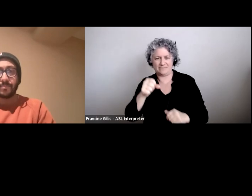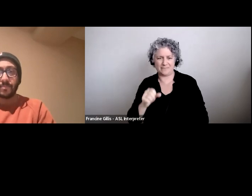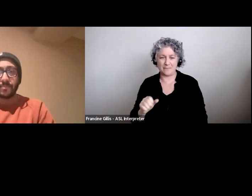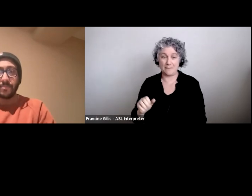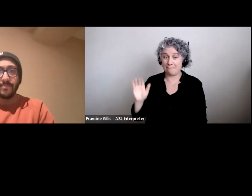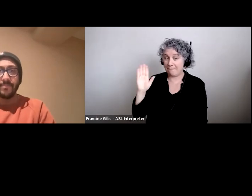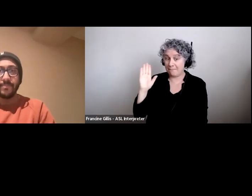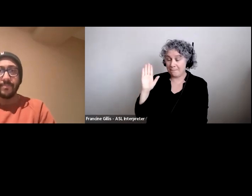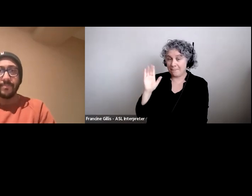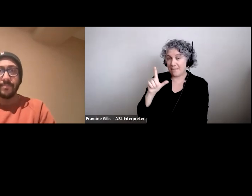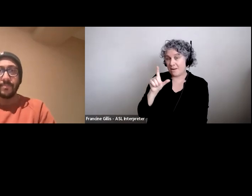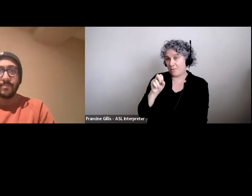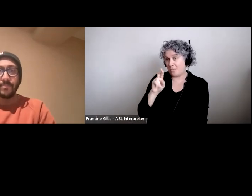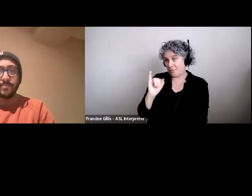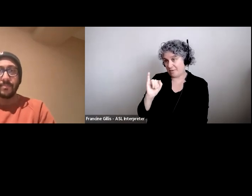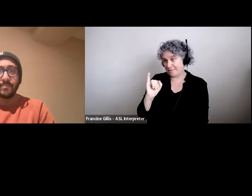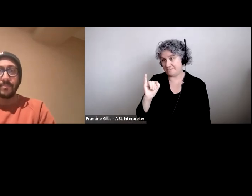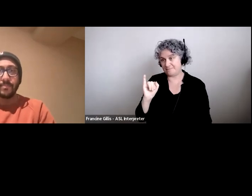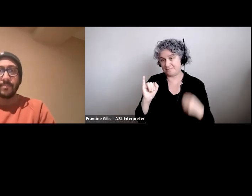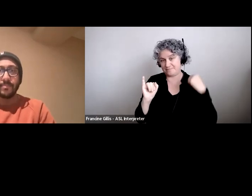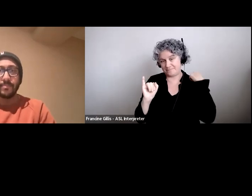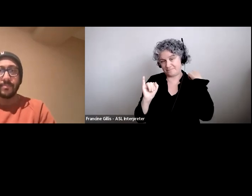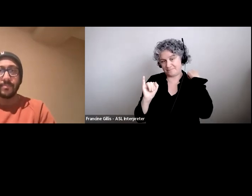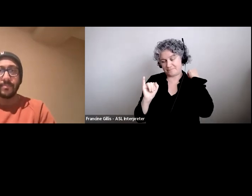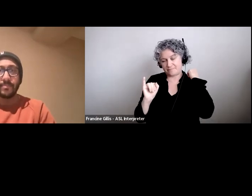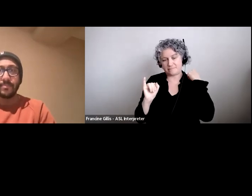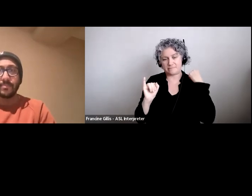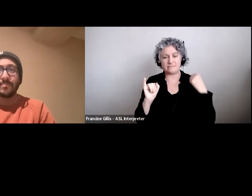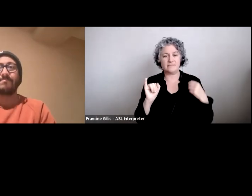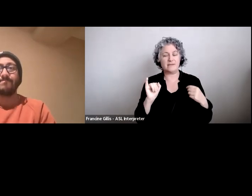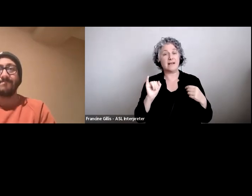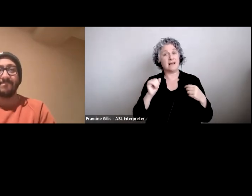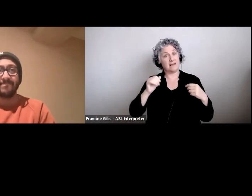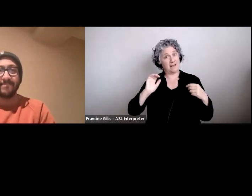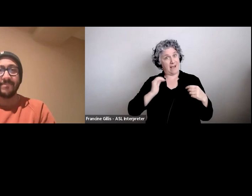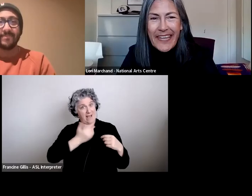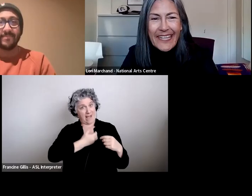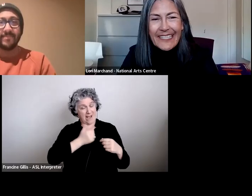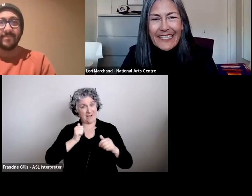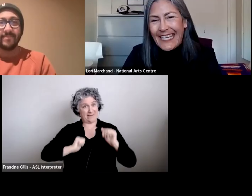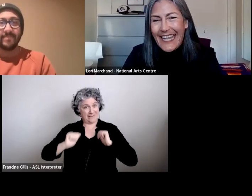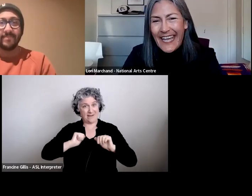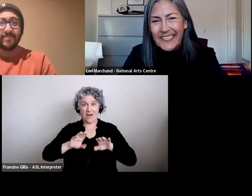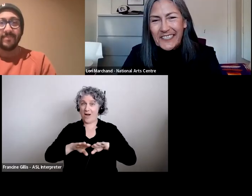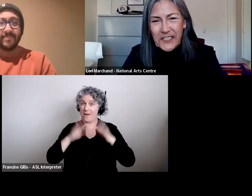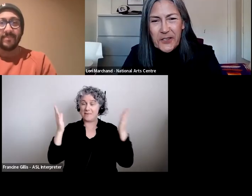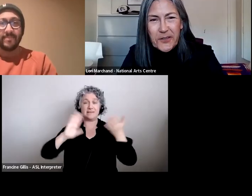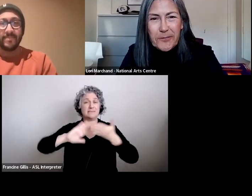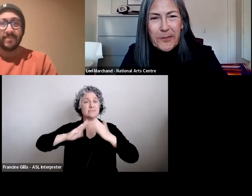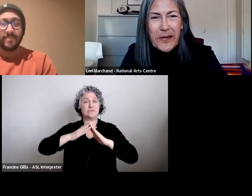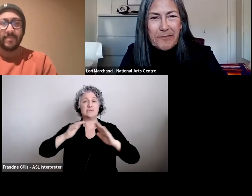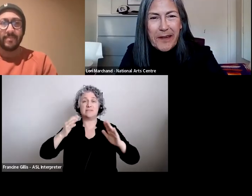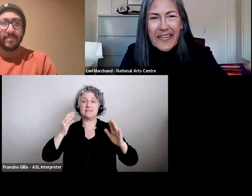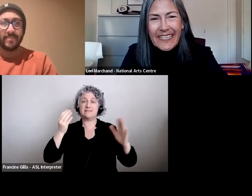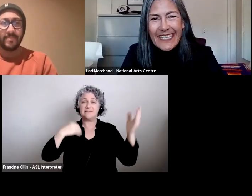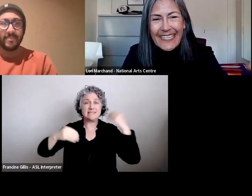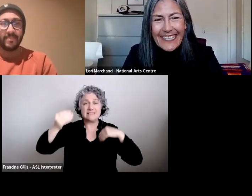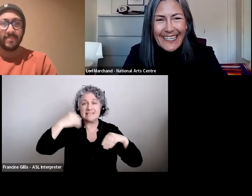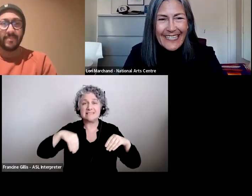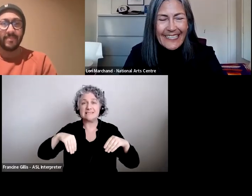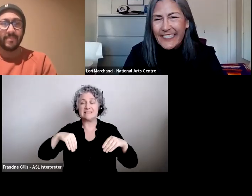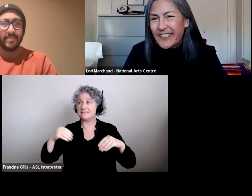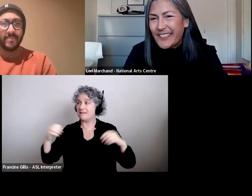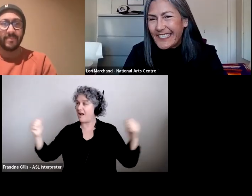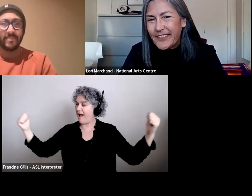we opened with a community feast. Everybody came then and had stew prepared by